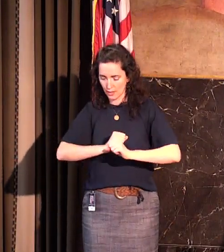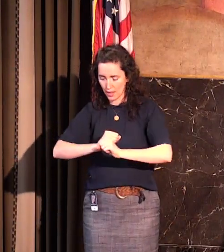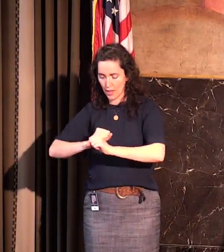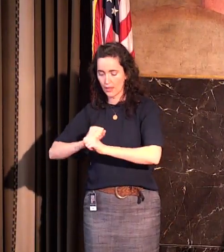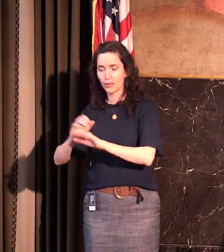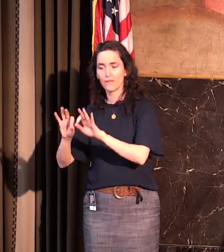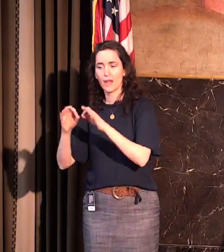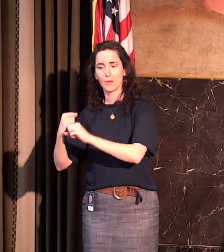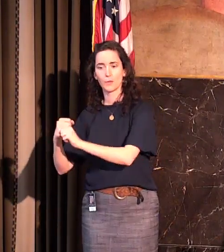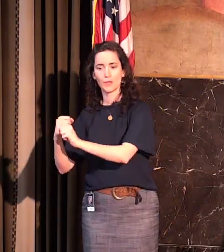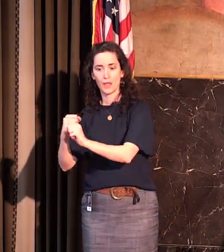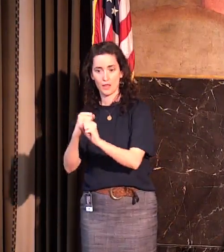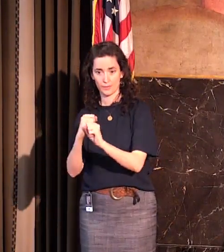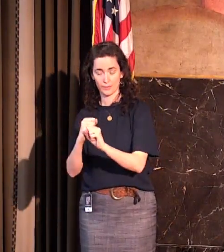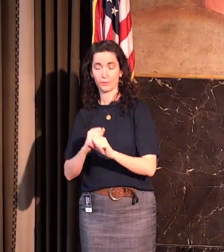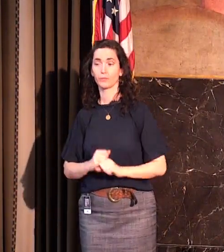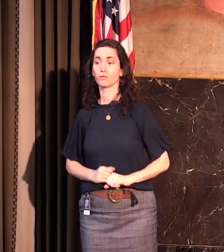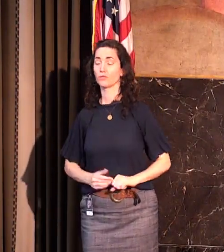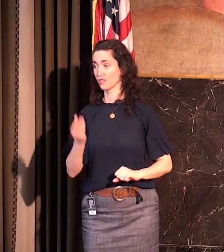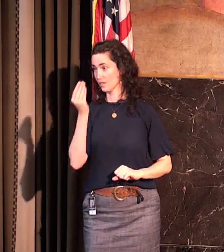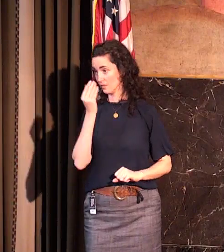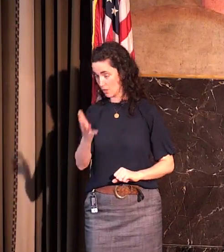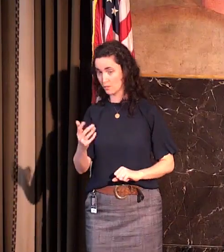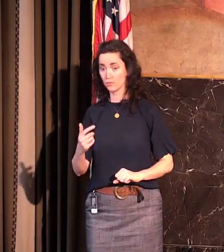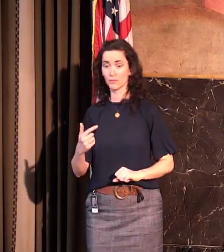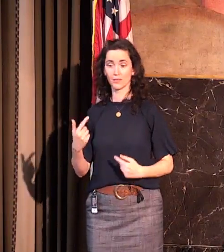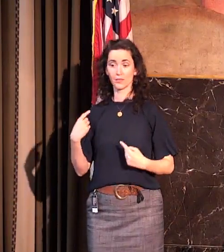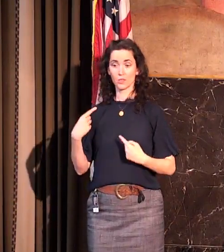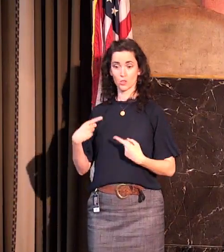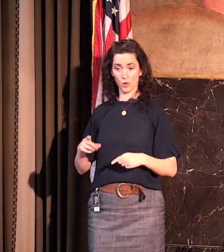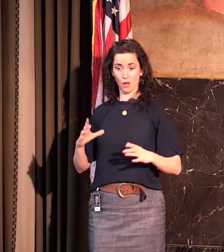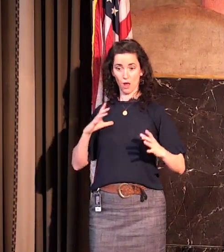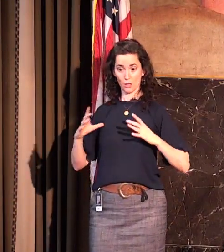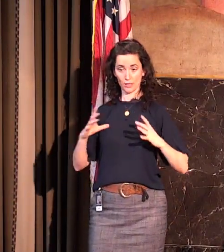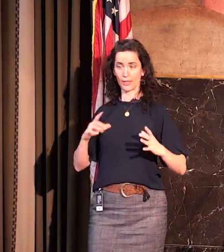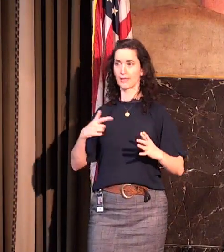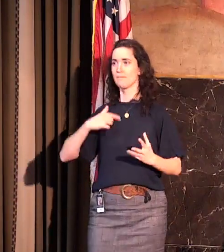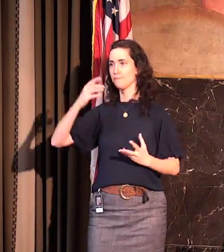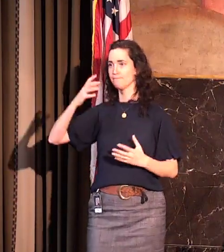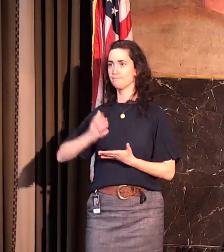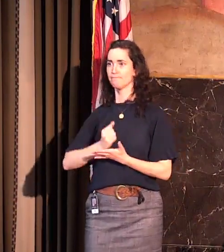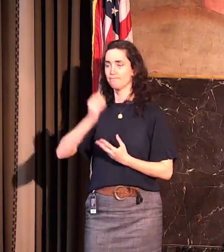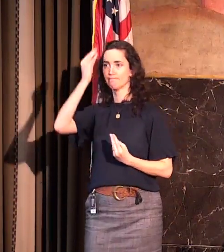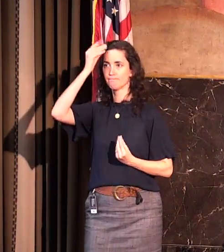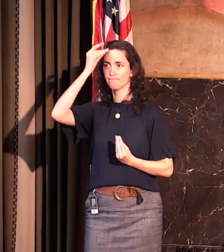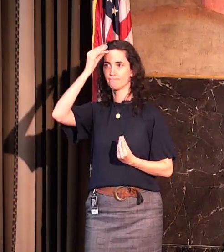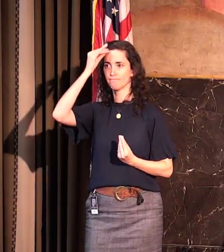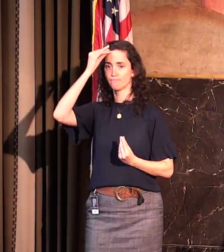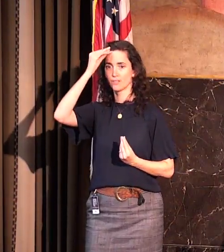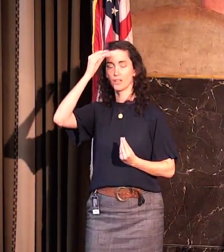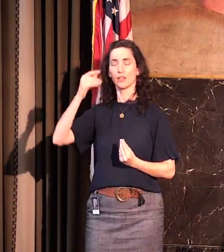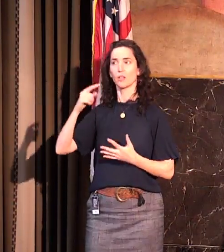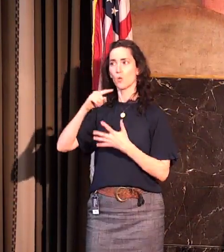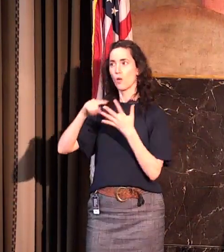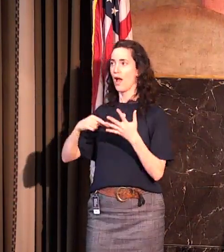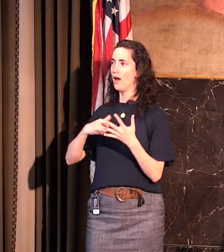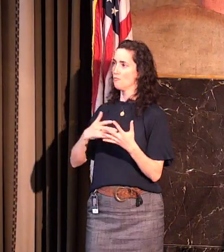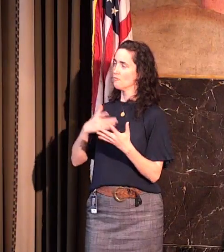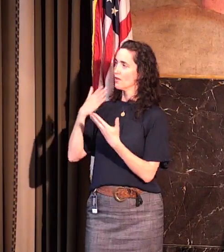your families. I'll tell you, I had the opportunity over the holidays to reflect on things that I am thankful for and grateful,